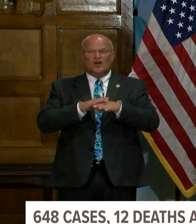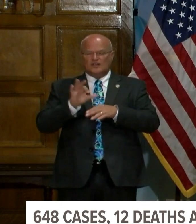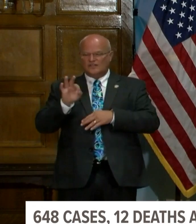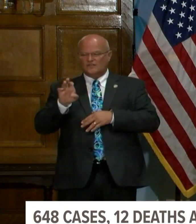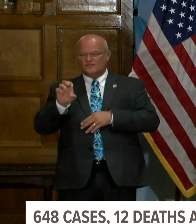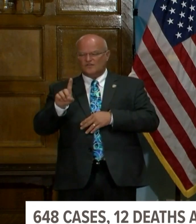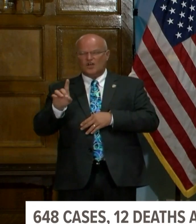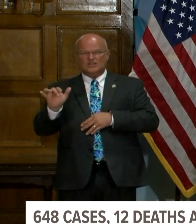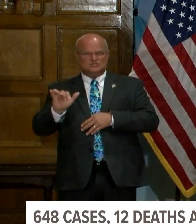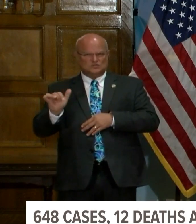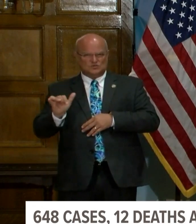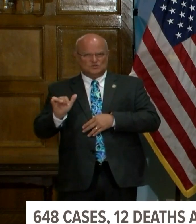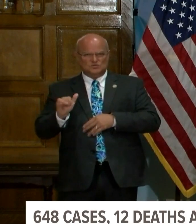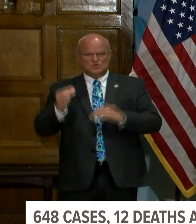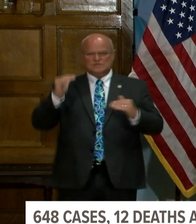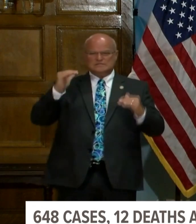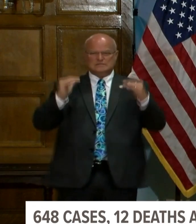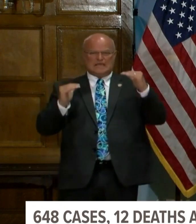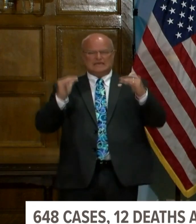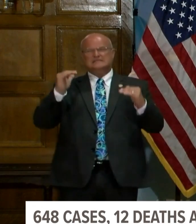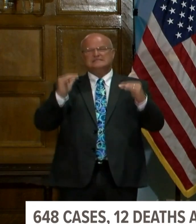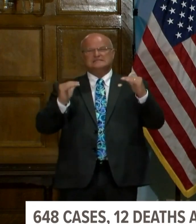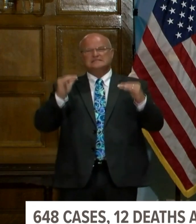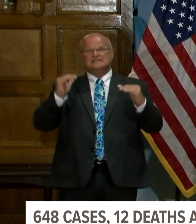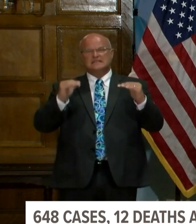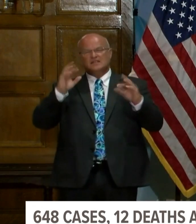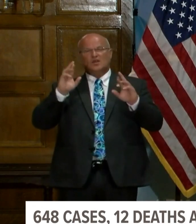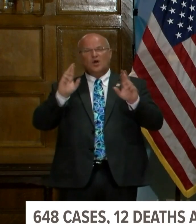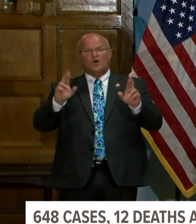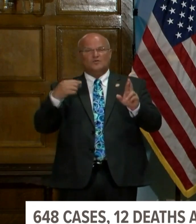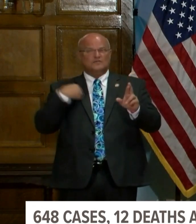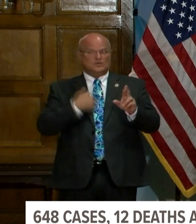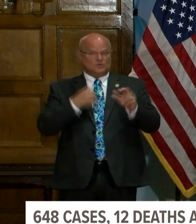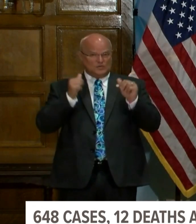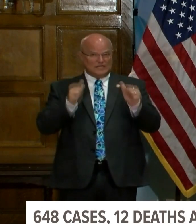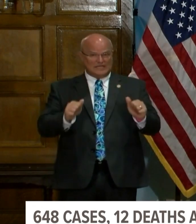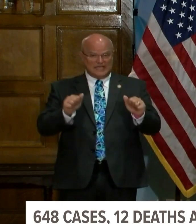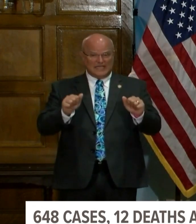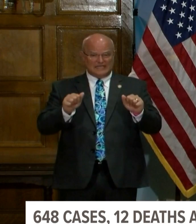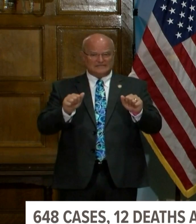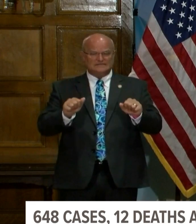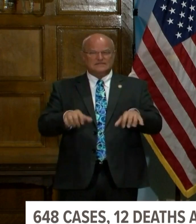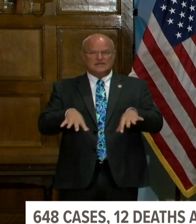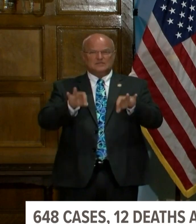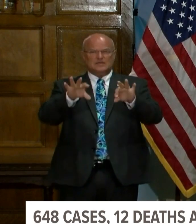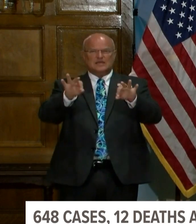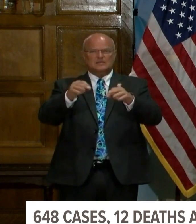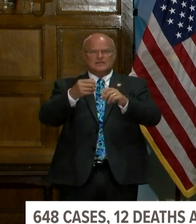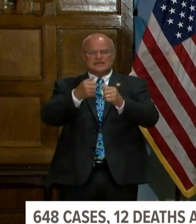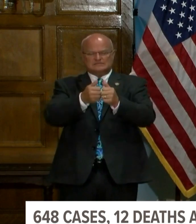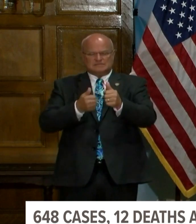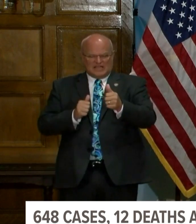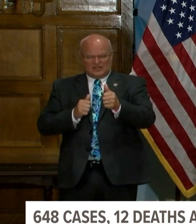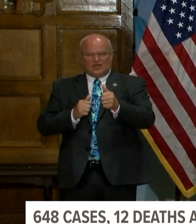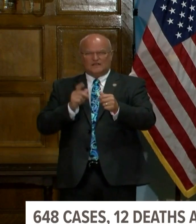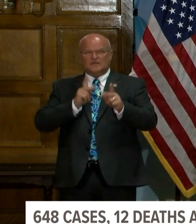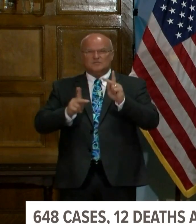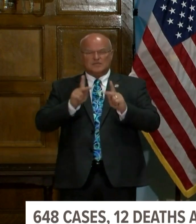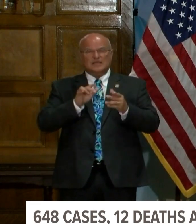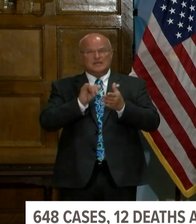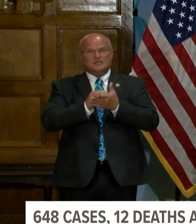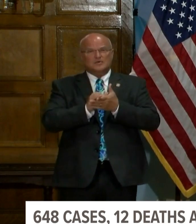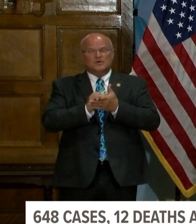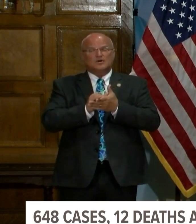side as well. So it's a balance there, and hopefully we can pick up on that short backlog of those